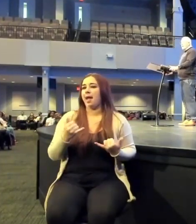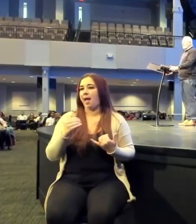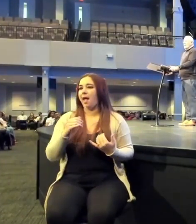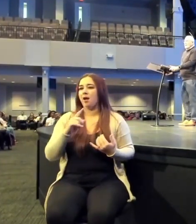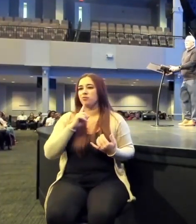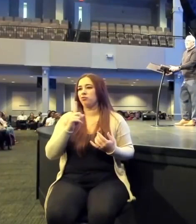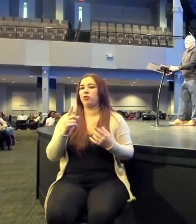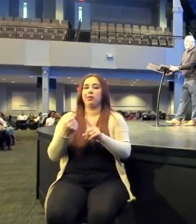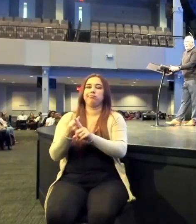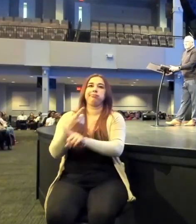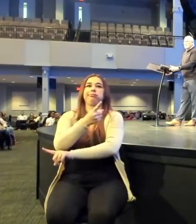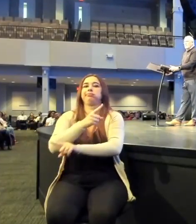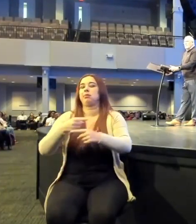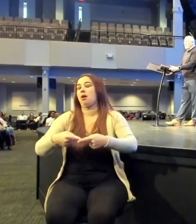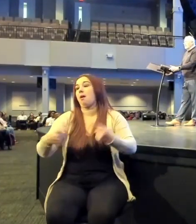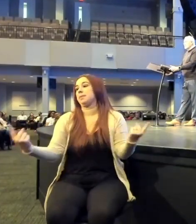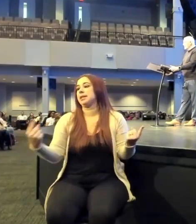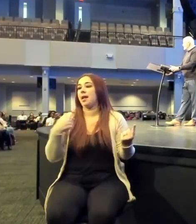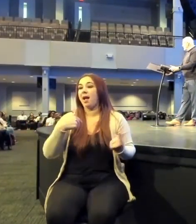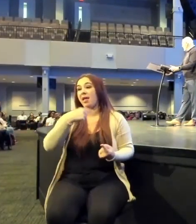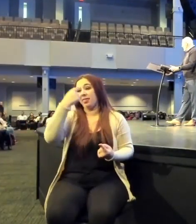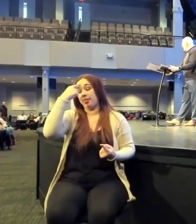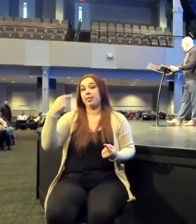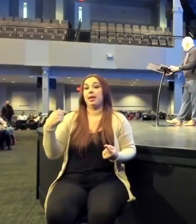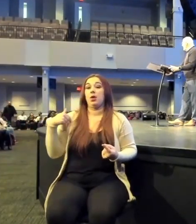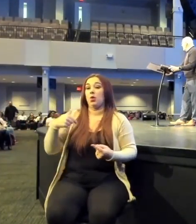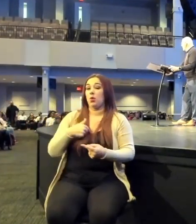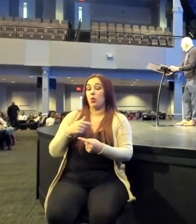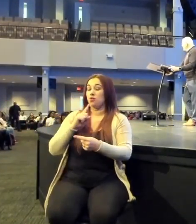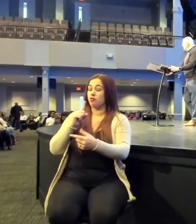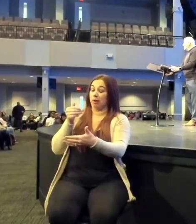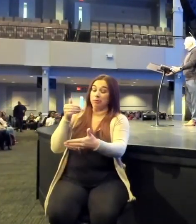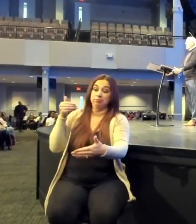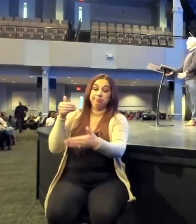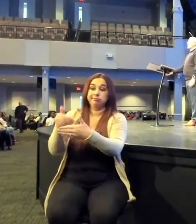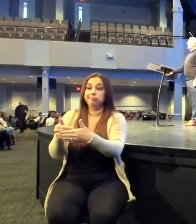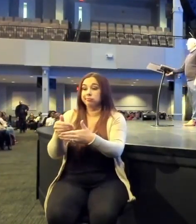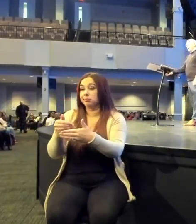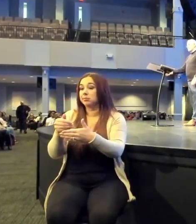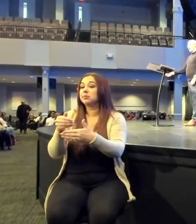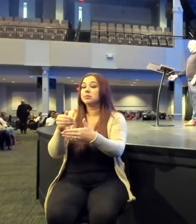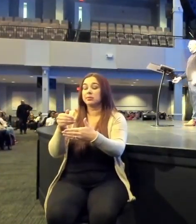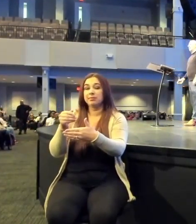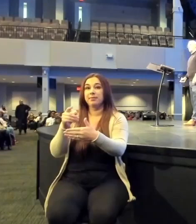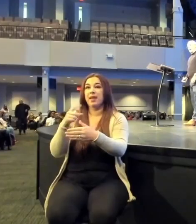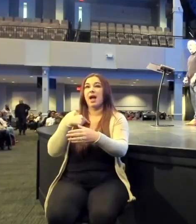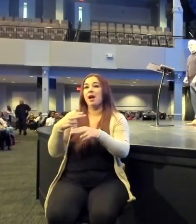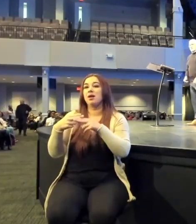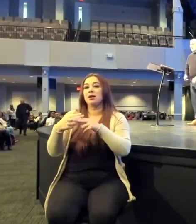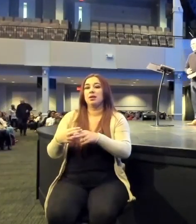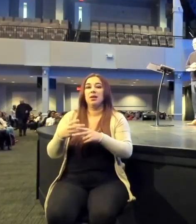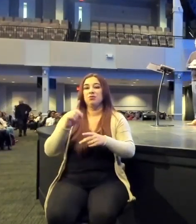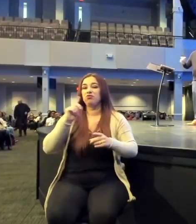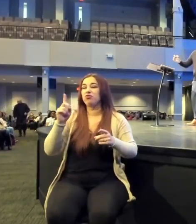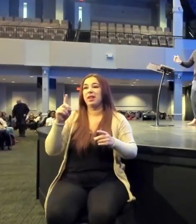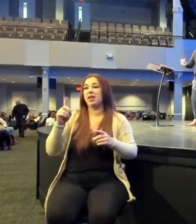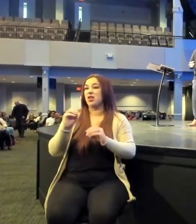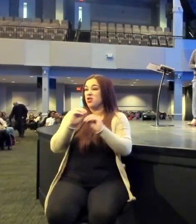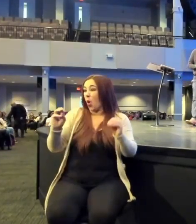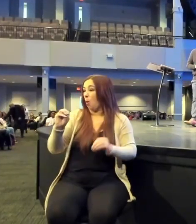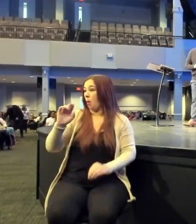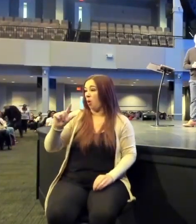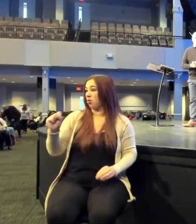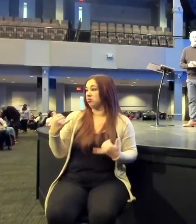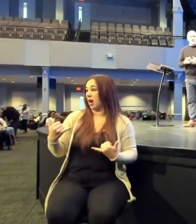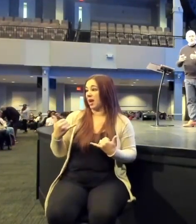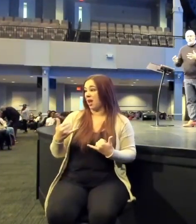And now I believe we actually are on the precipice, if we're not already there, of something I would term as amorality. There's almost no morality at